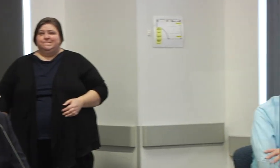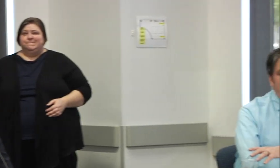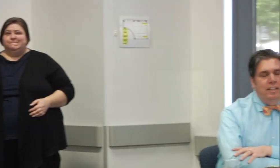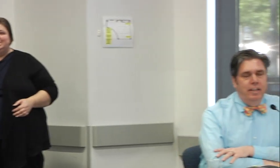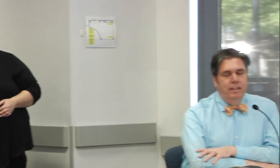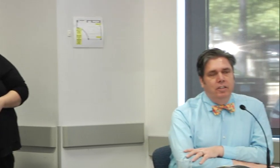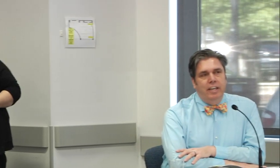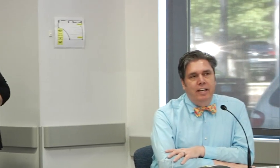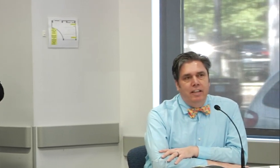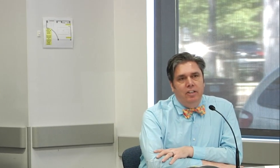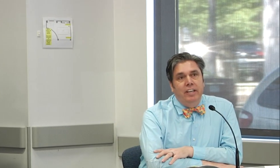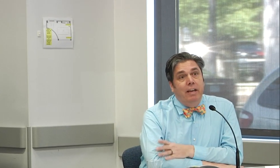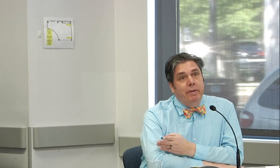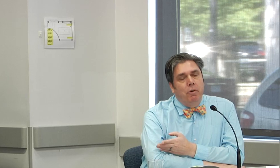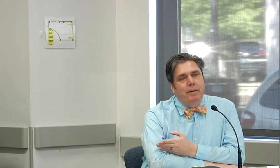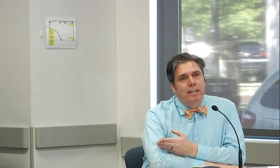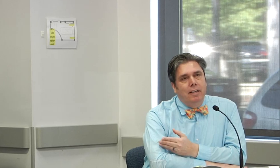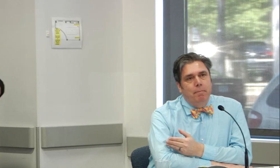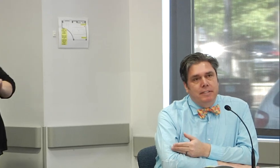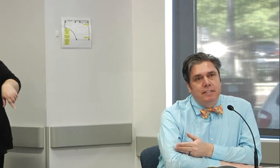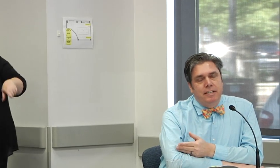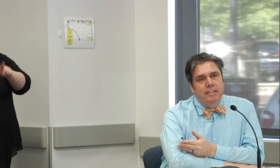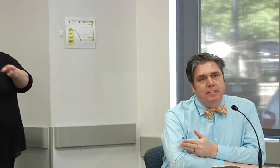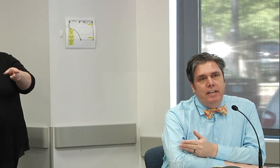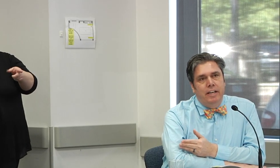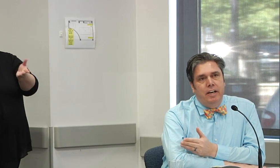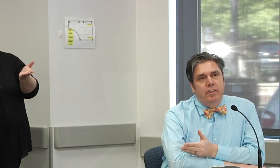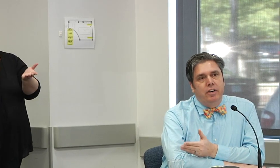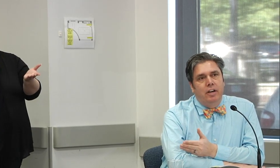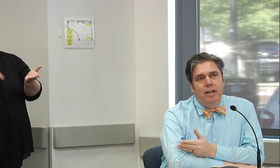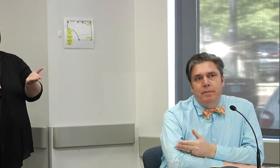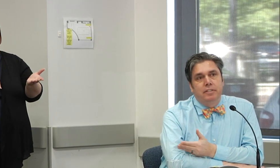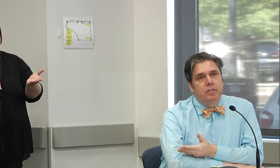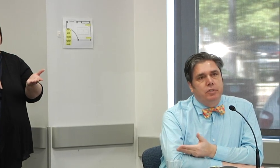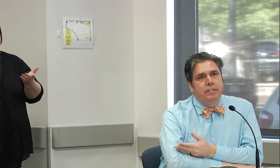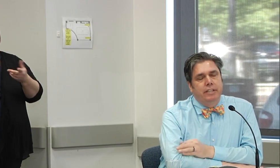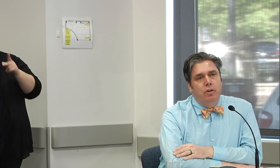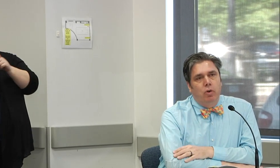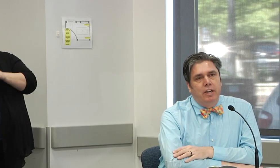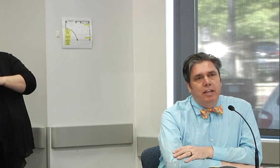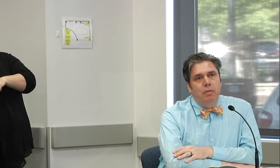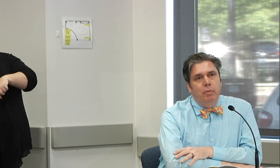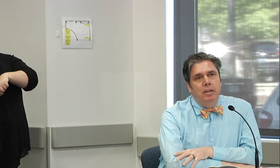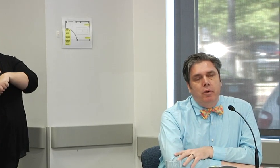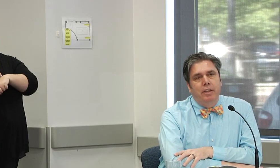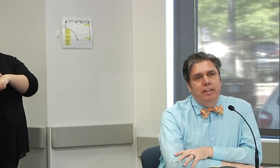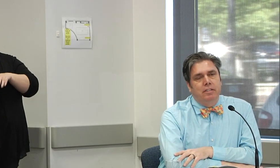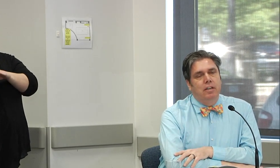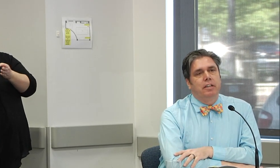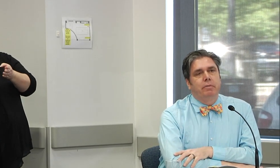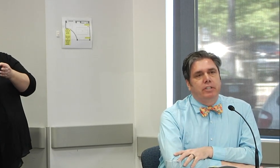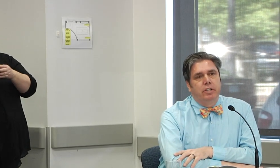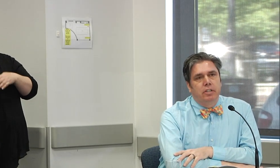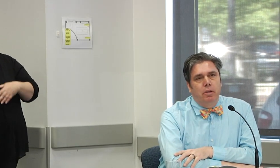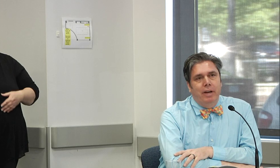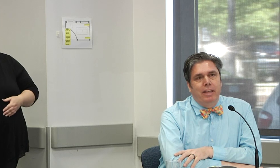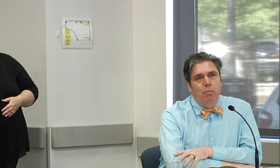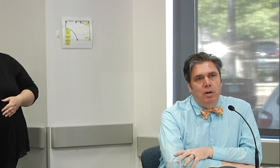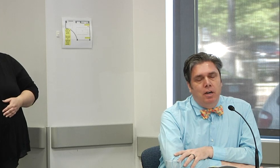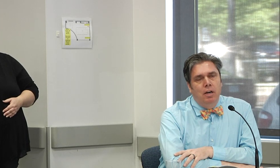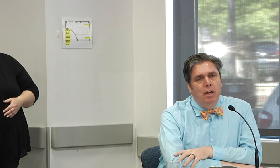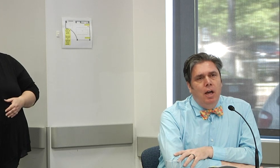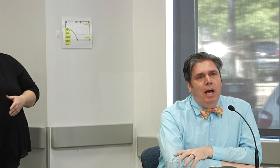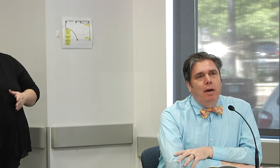think in looking at reopening businesses and other institutions here in Oregon, we know that things aren't going to return to the way they